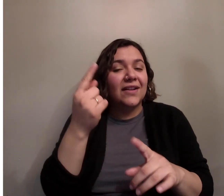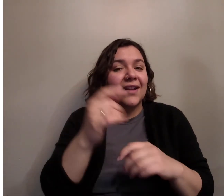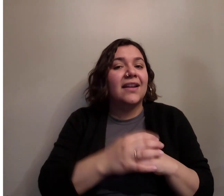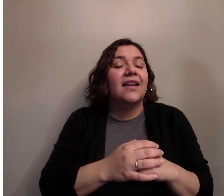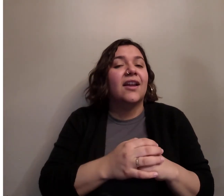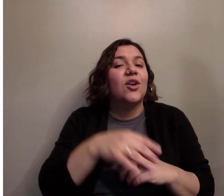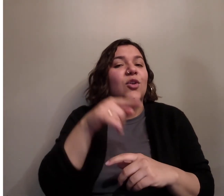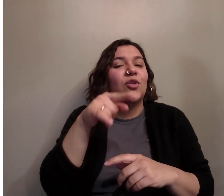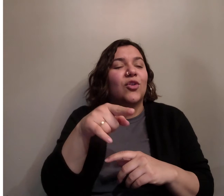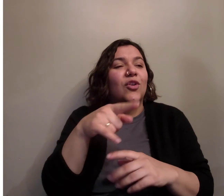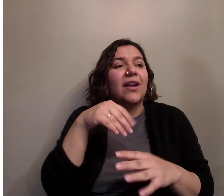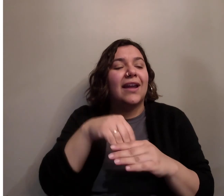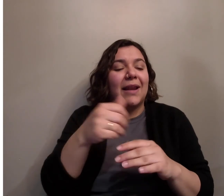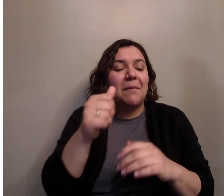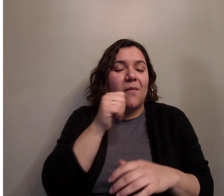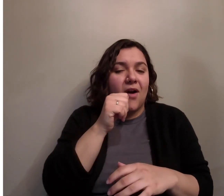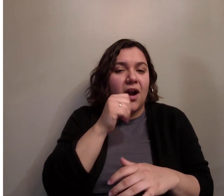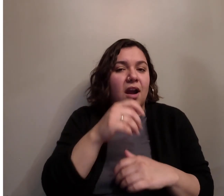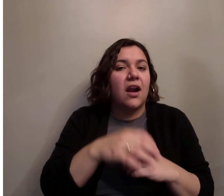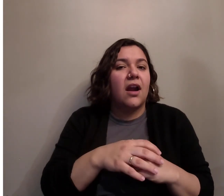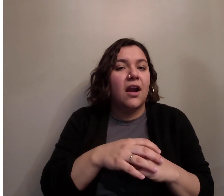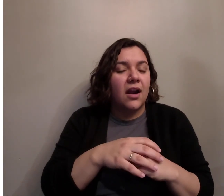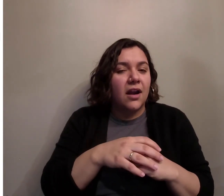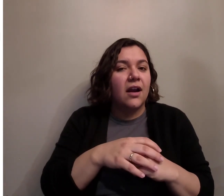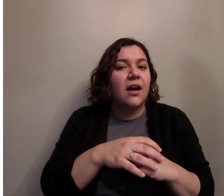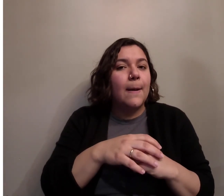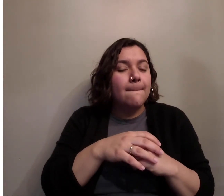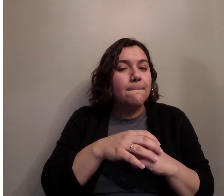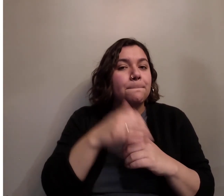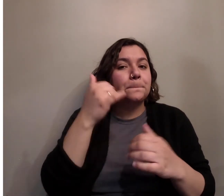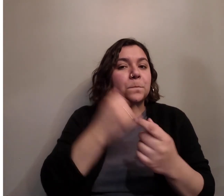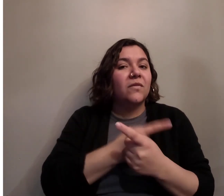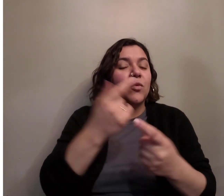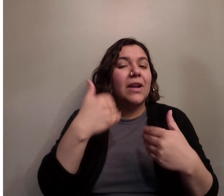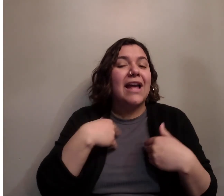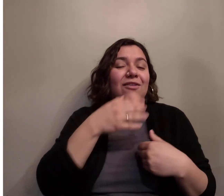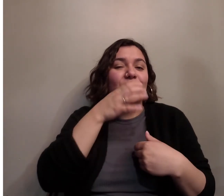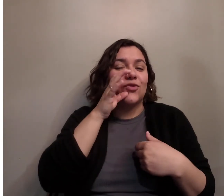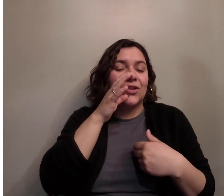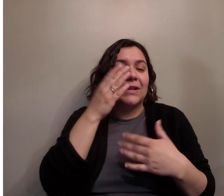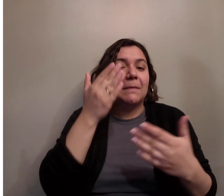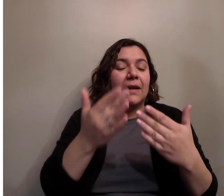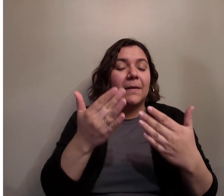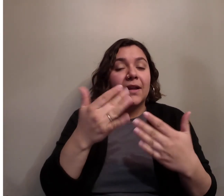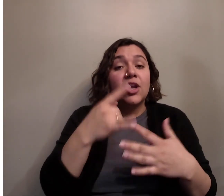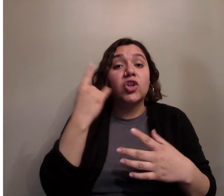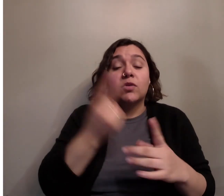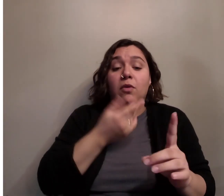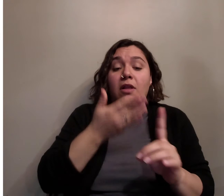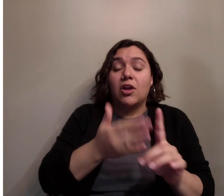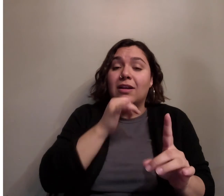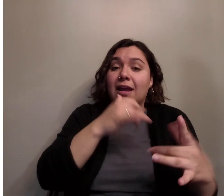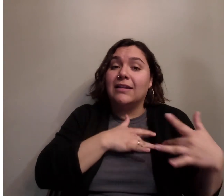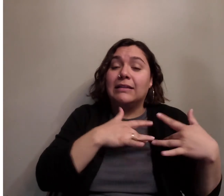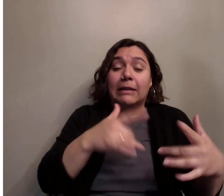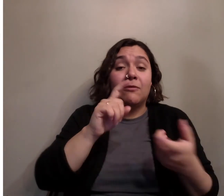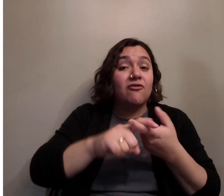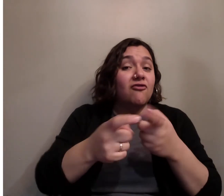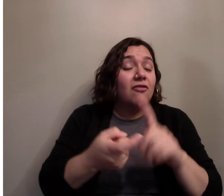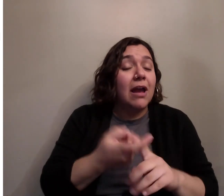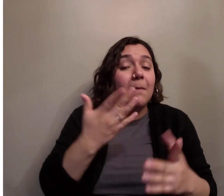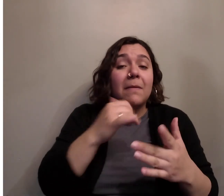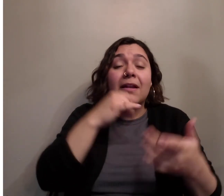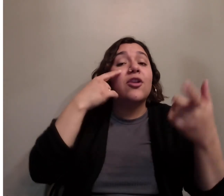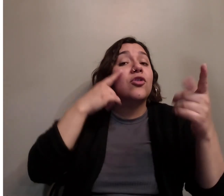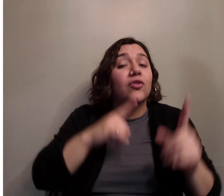It's the you're in a bar and everyone's having drinks, and maybe there's someone there that you wouldn't